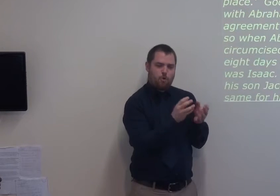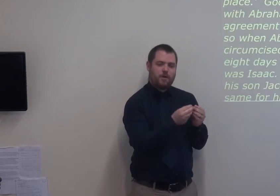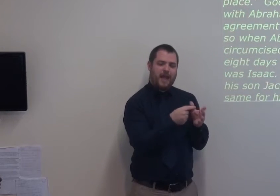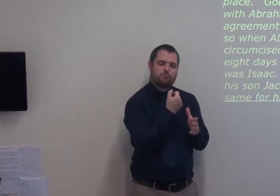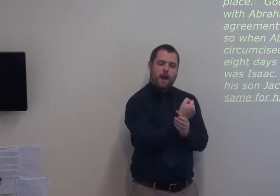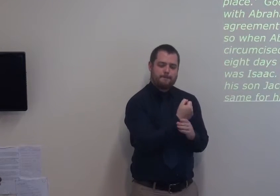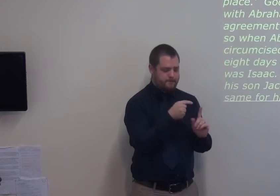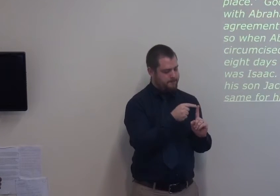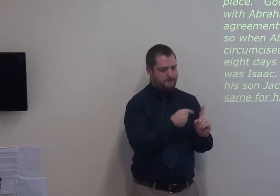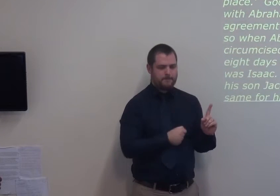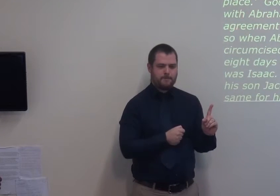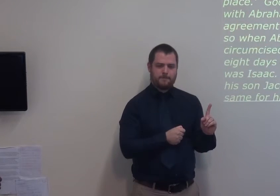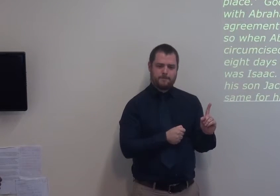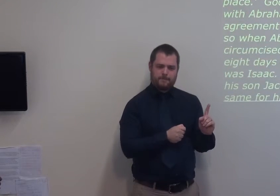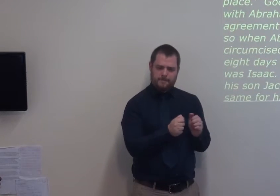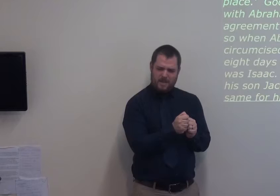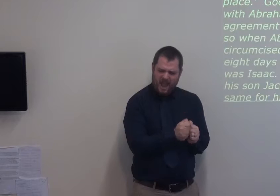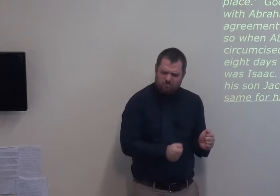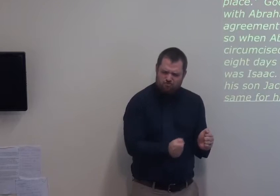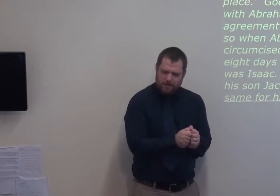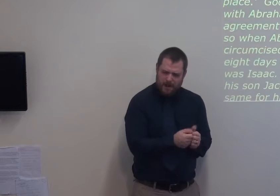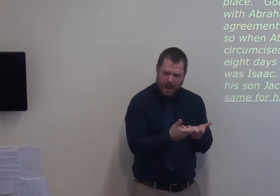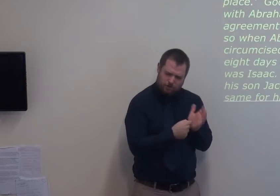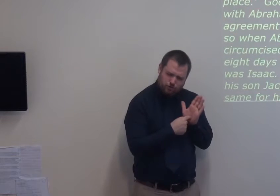The sign of this agreement was circumcision.